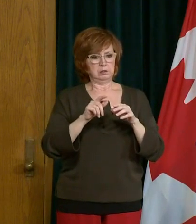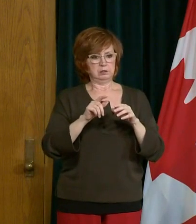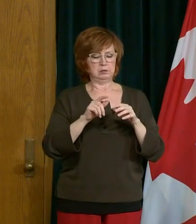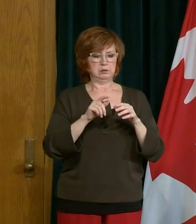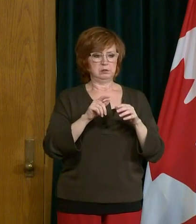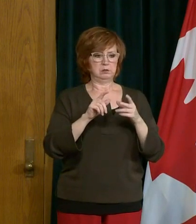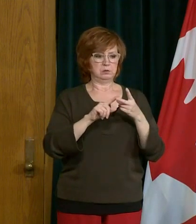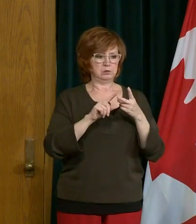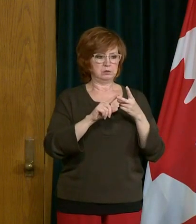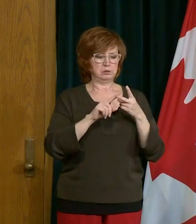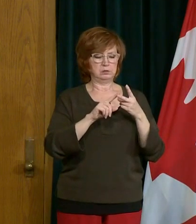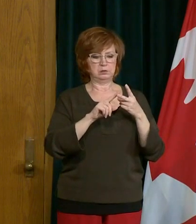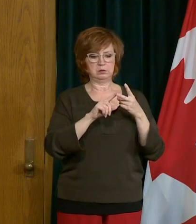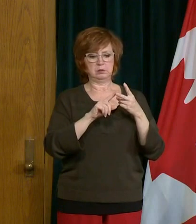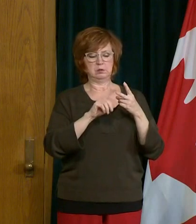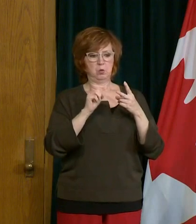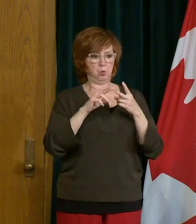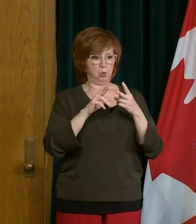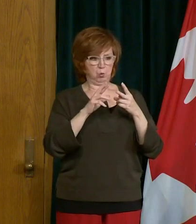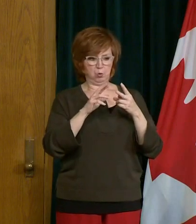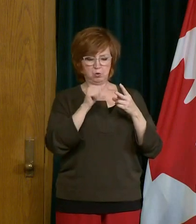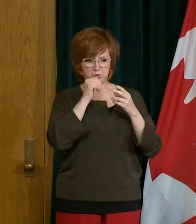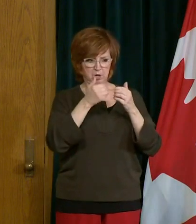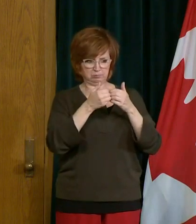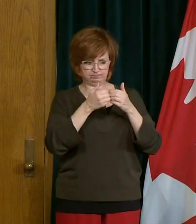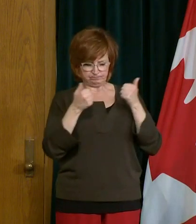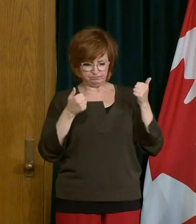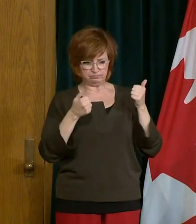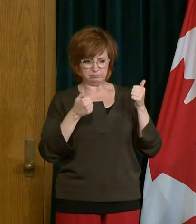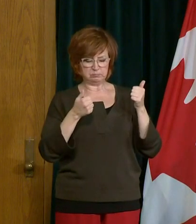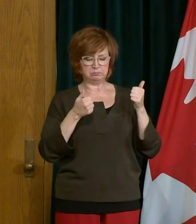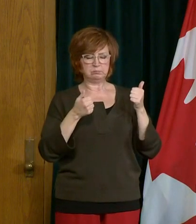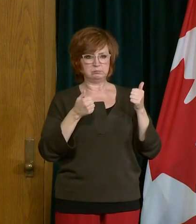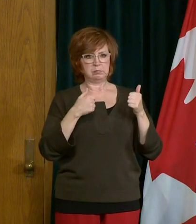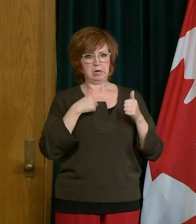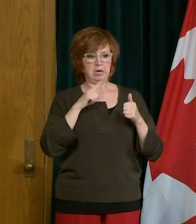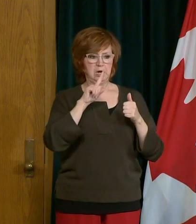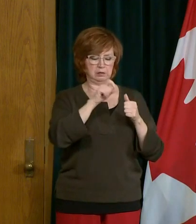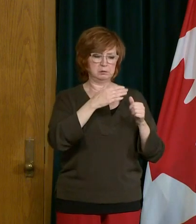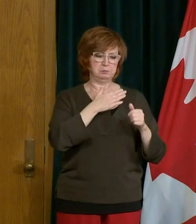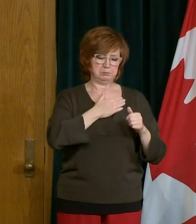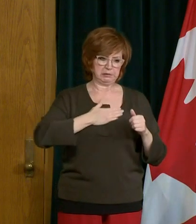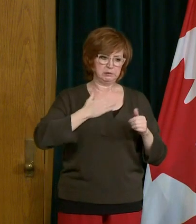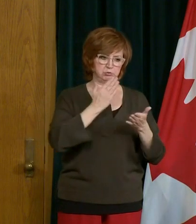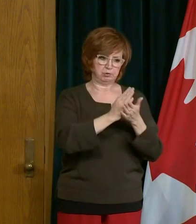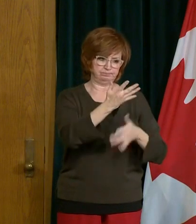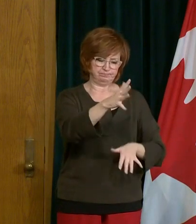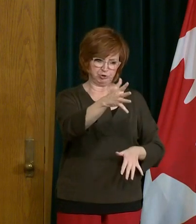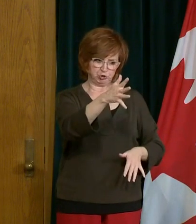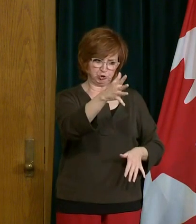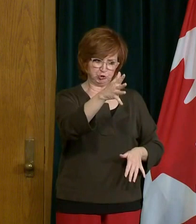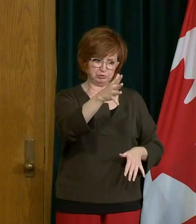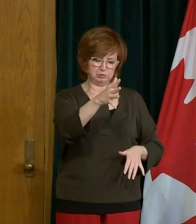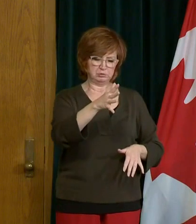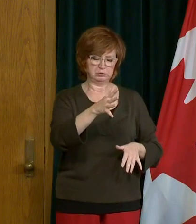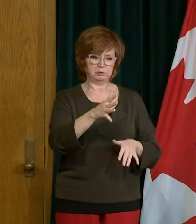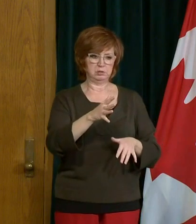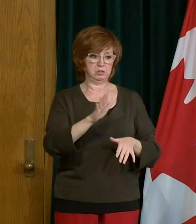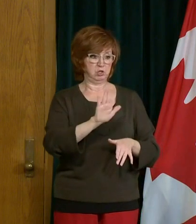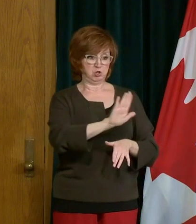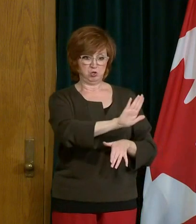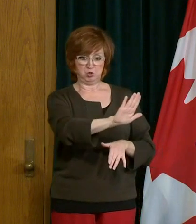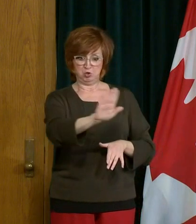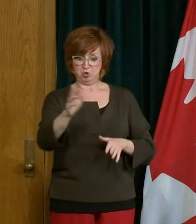stop. I would ask them to take their personal responsibility to physical distance from their friends